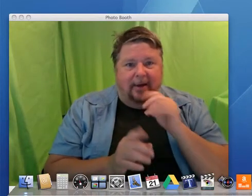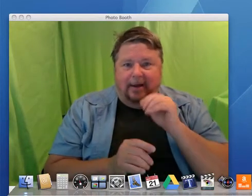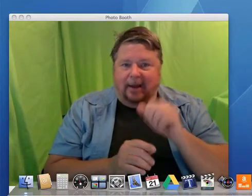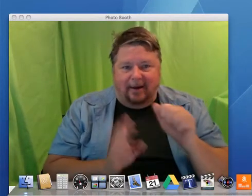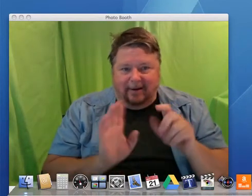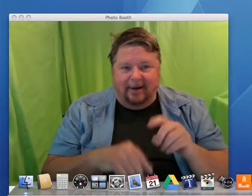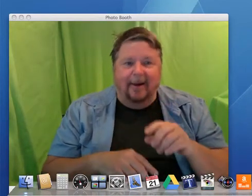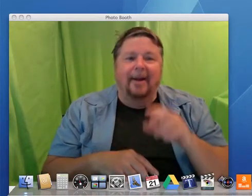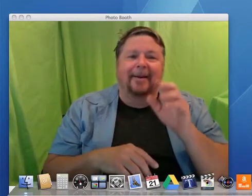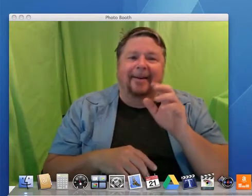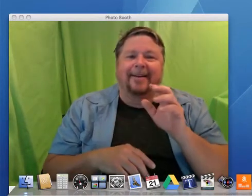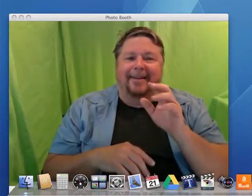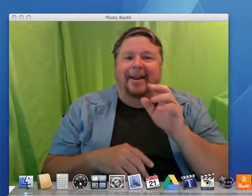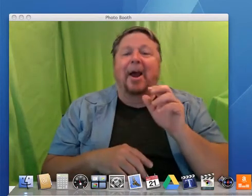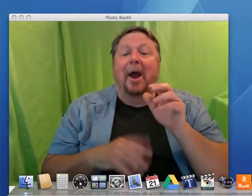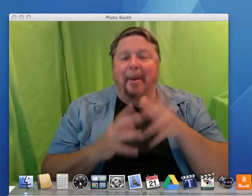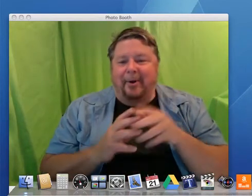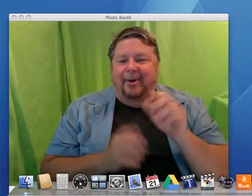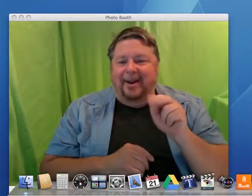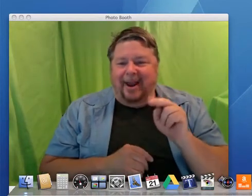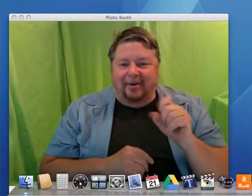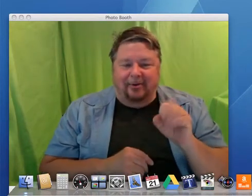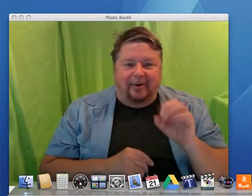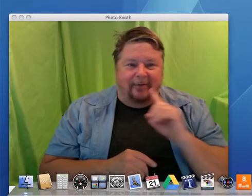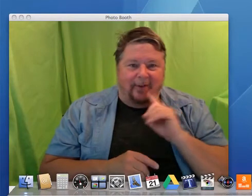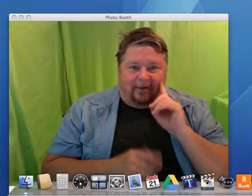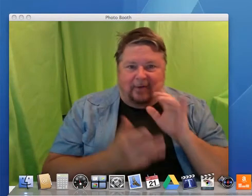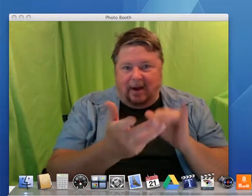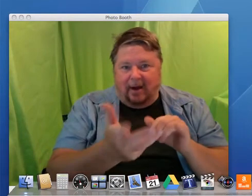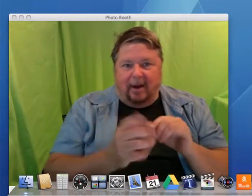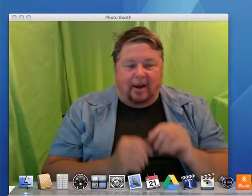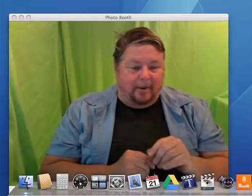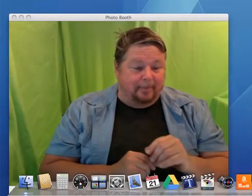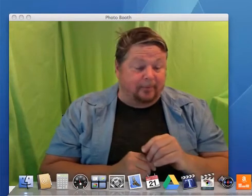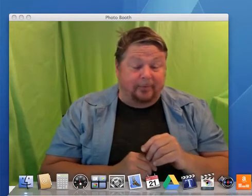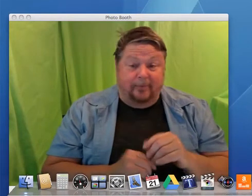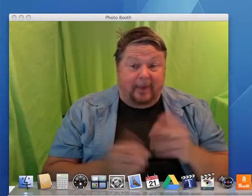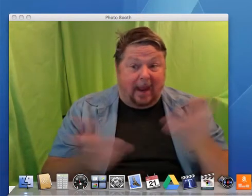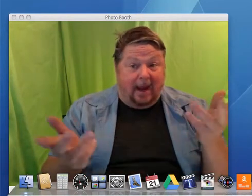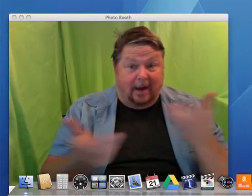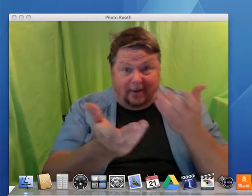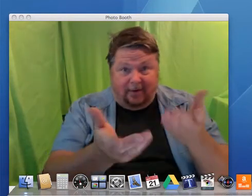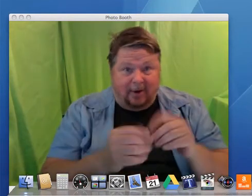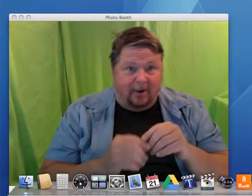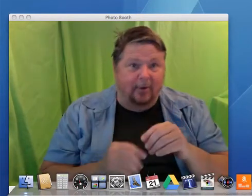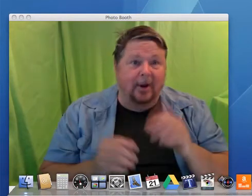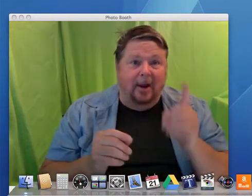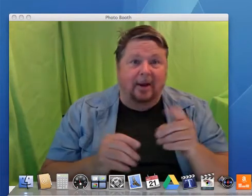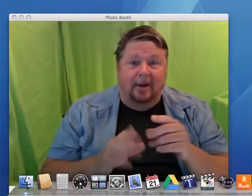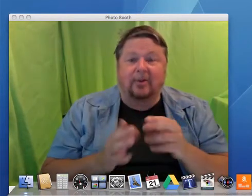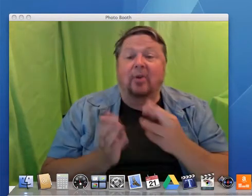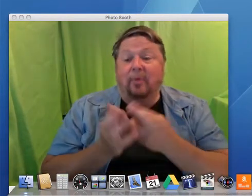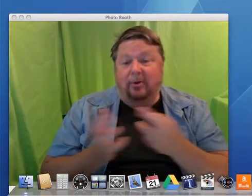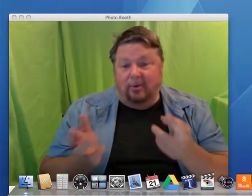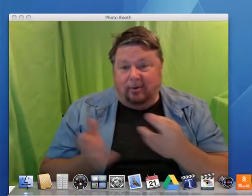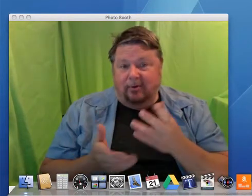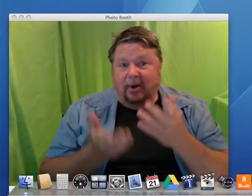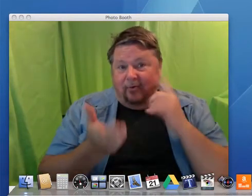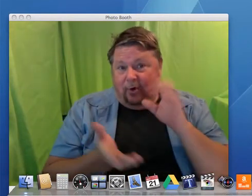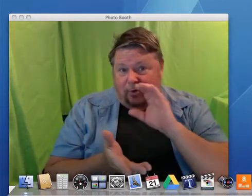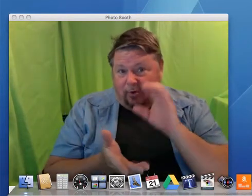it's not the AAD. It's the American Annals of the Deaf. Hey, there you go. That's a